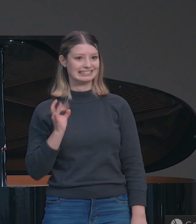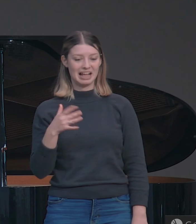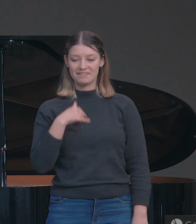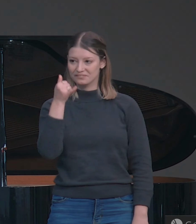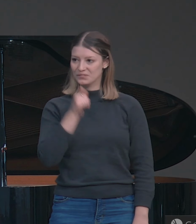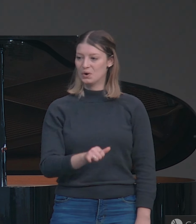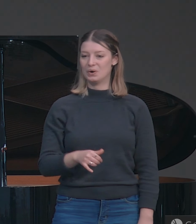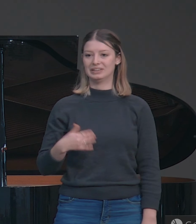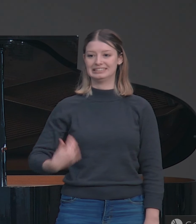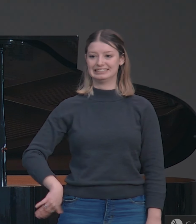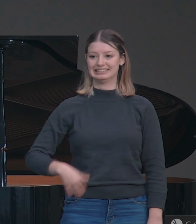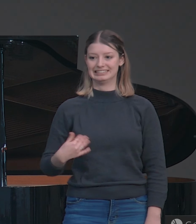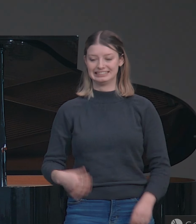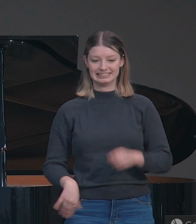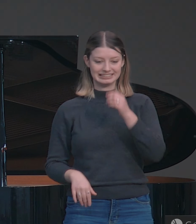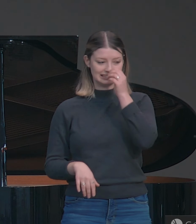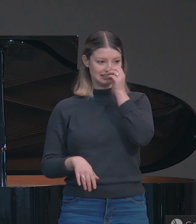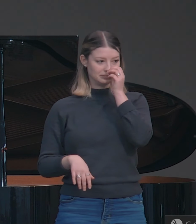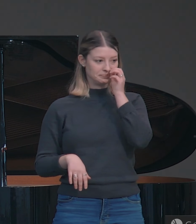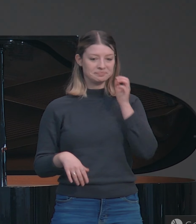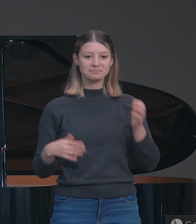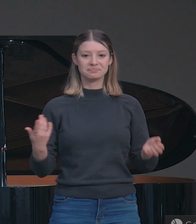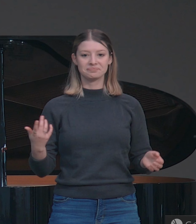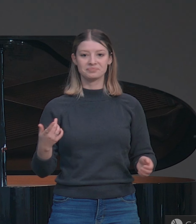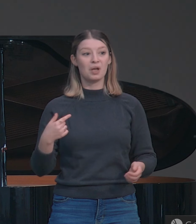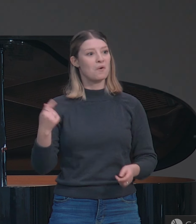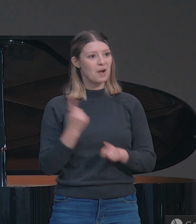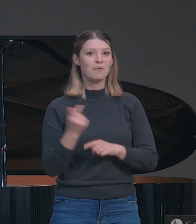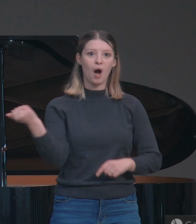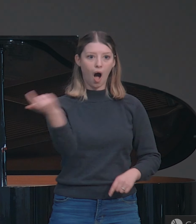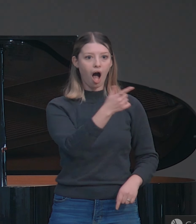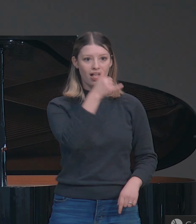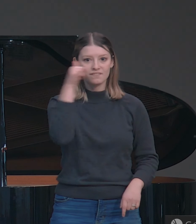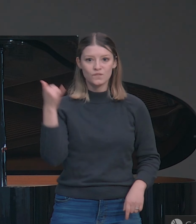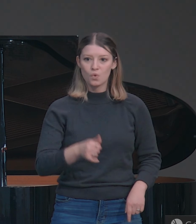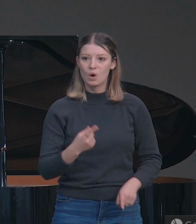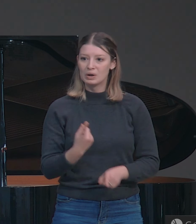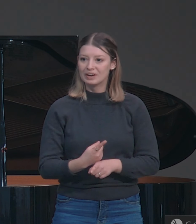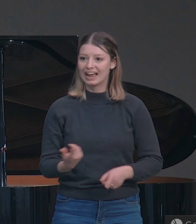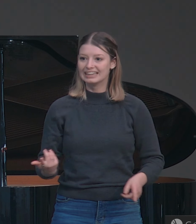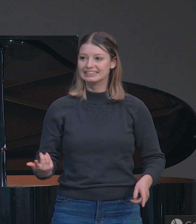fool sometimes. But who hasn't been, right?